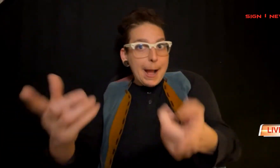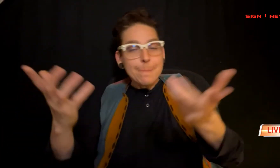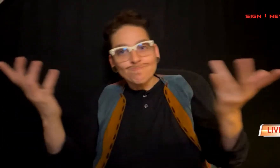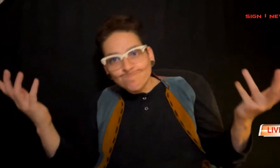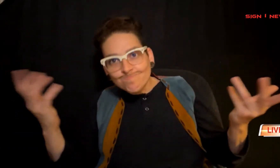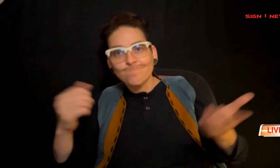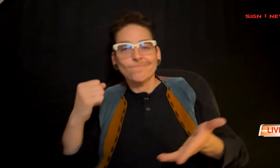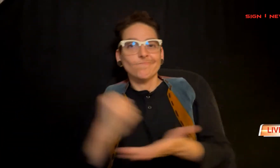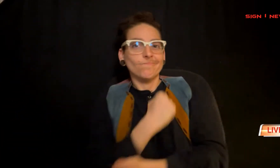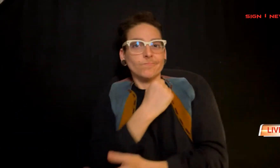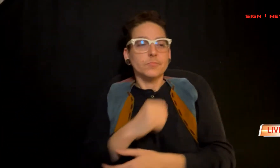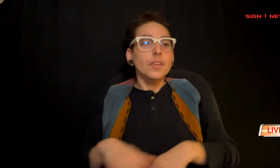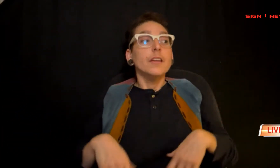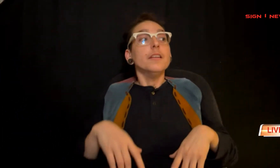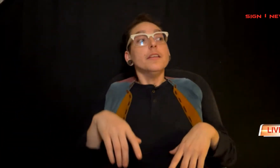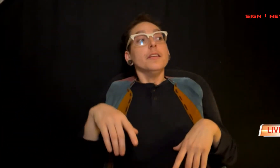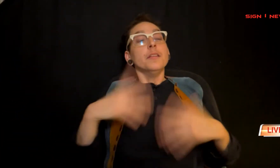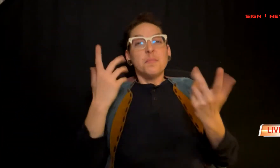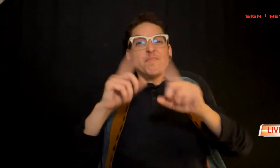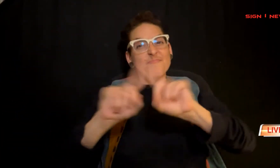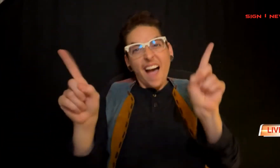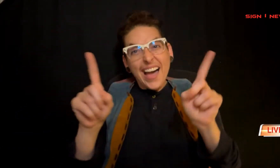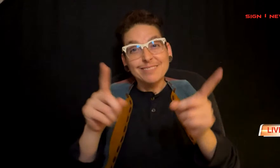films, not in a long time.